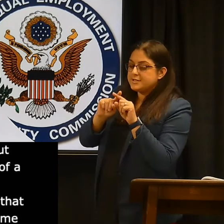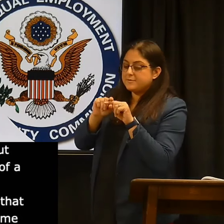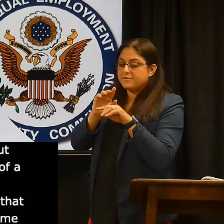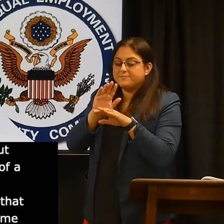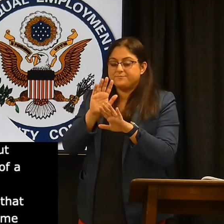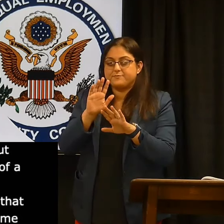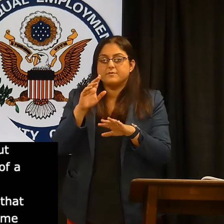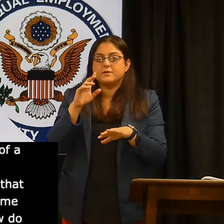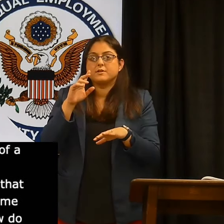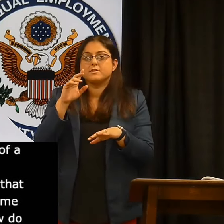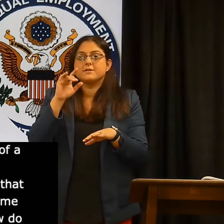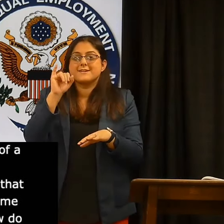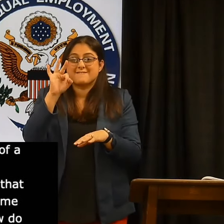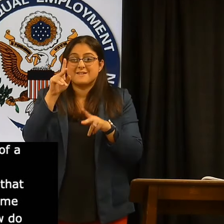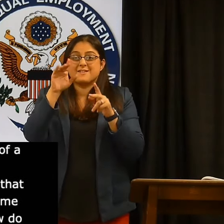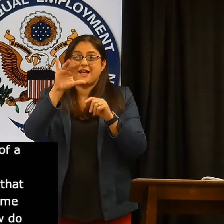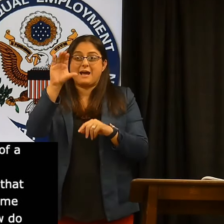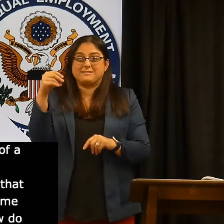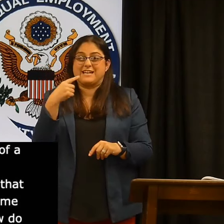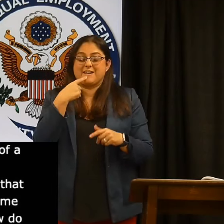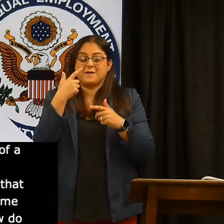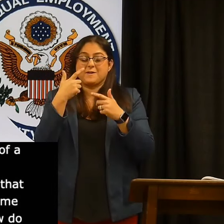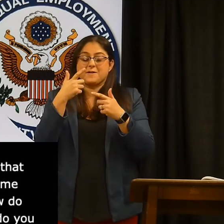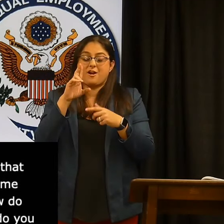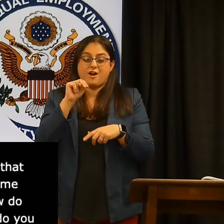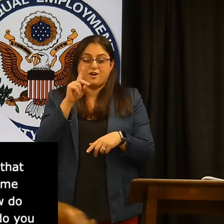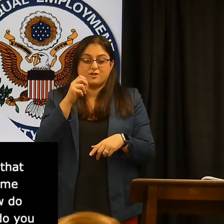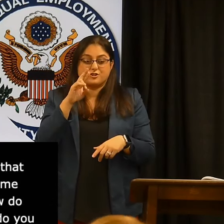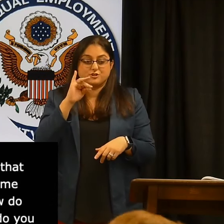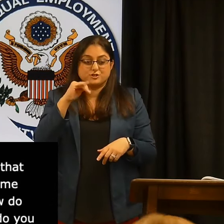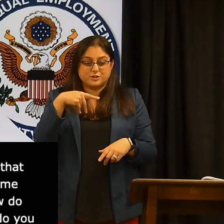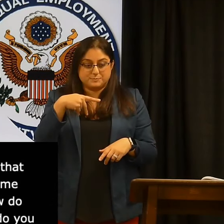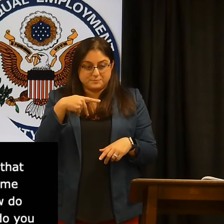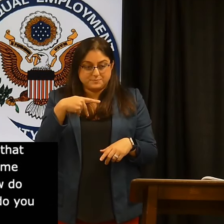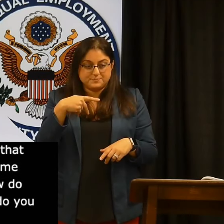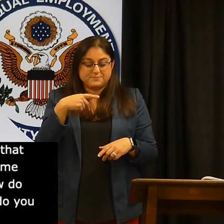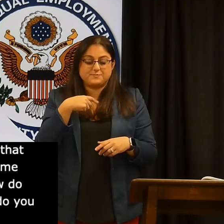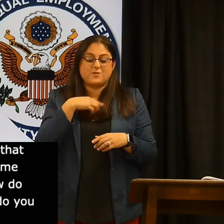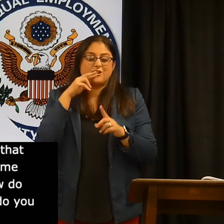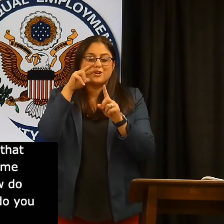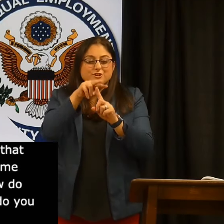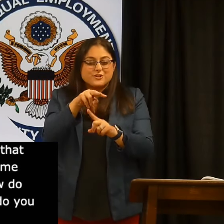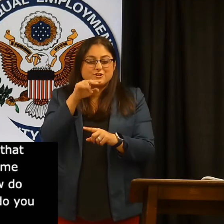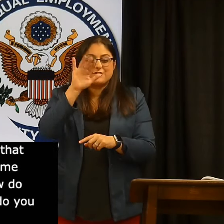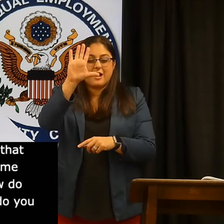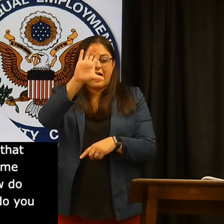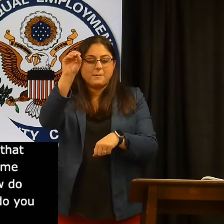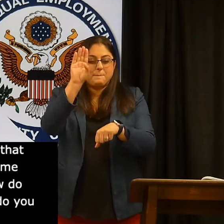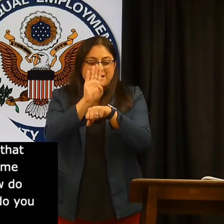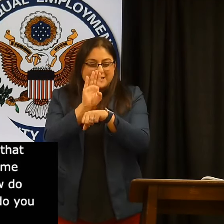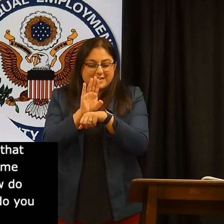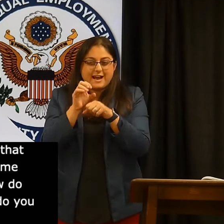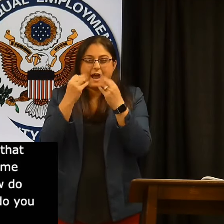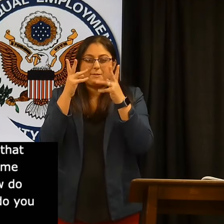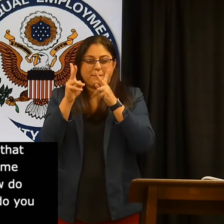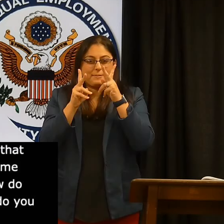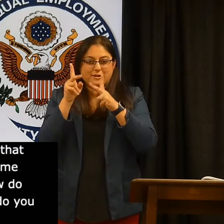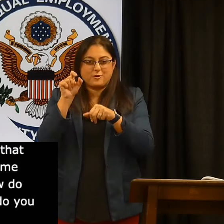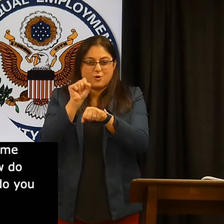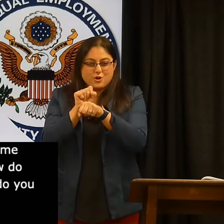undue hardship or not? If a company says that they cannot provide because of undue hardship, we